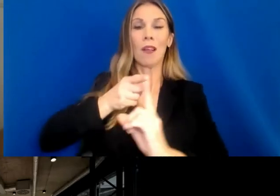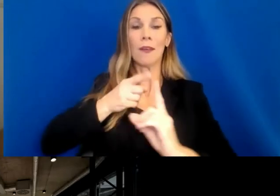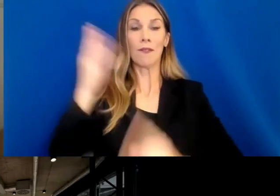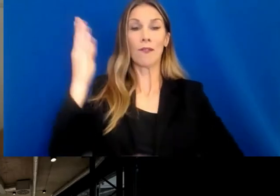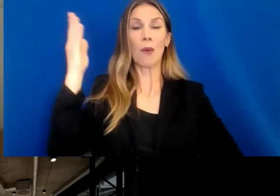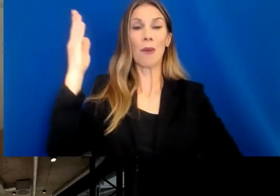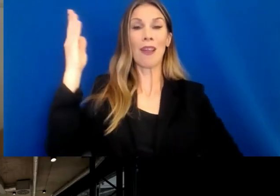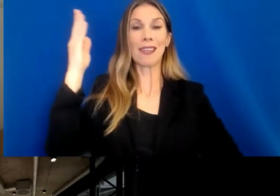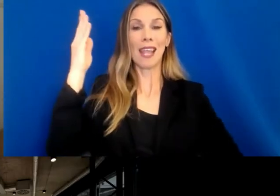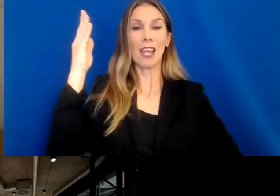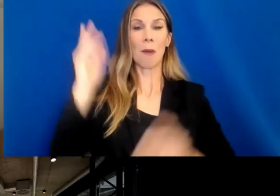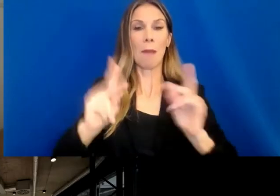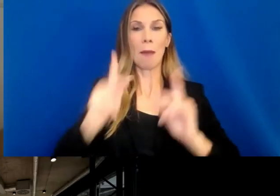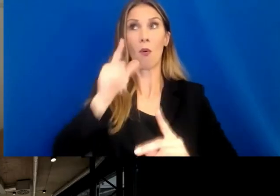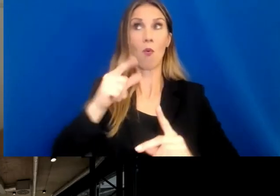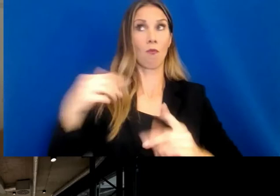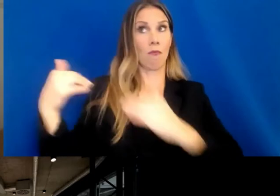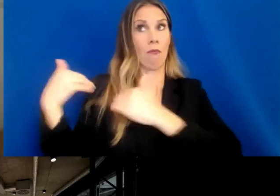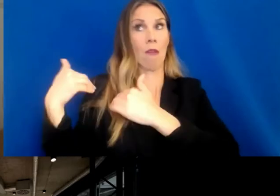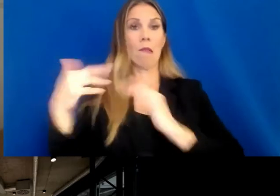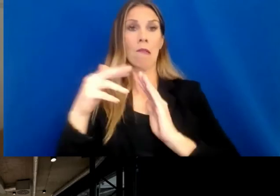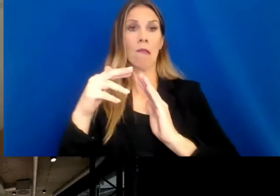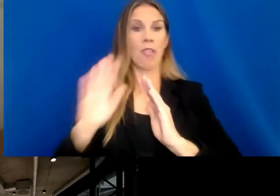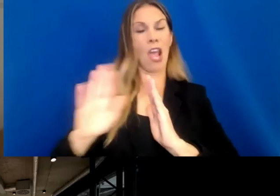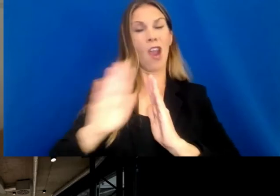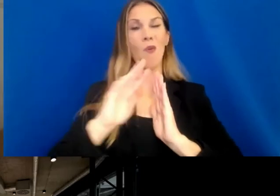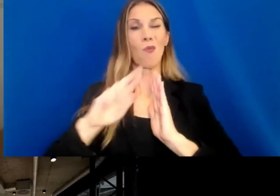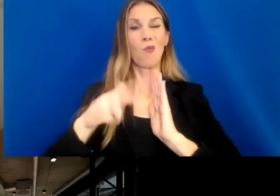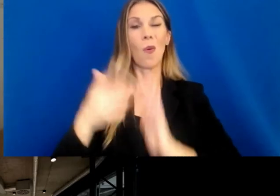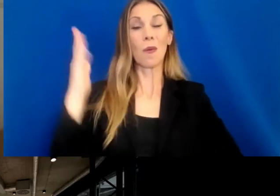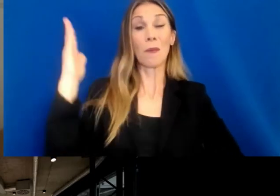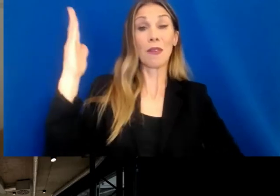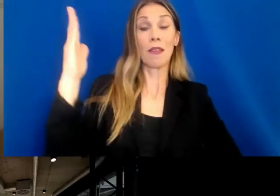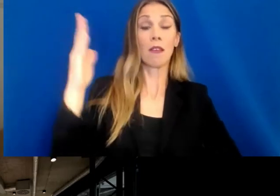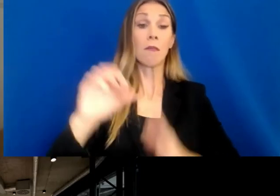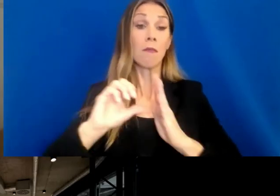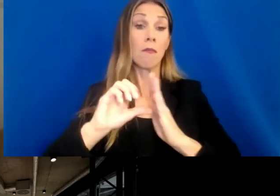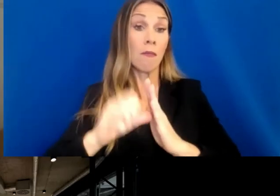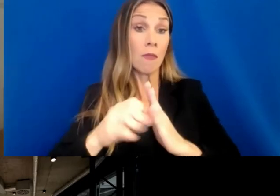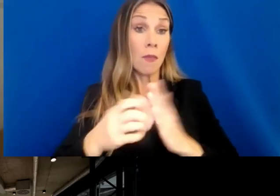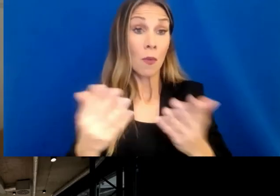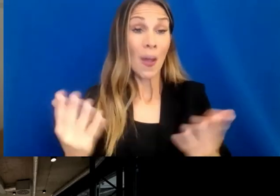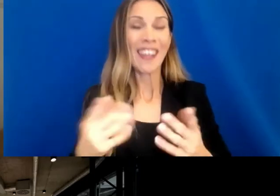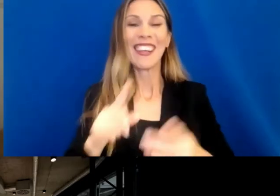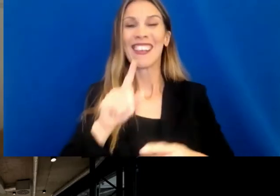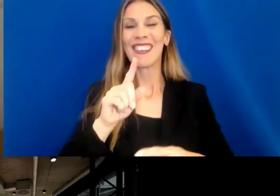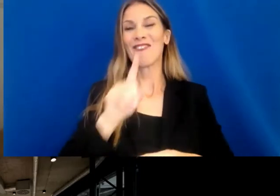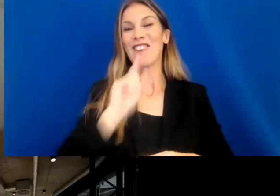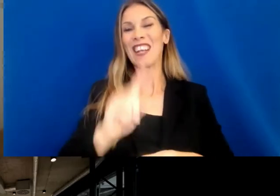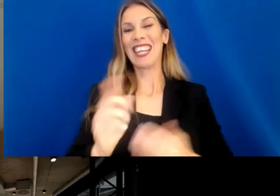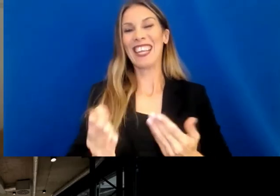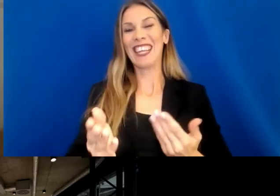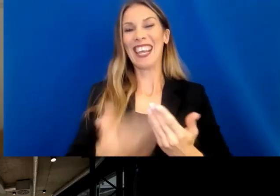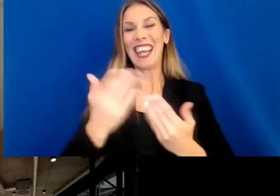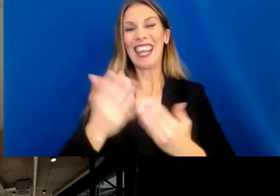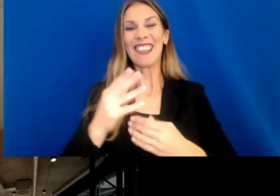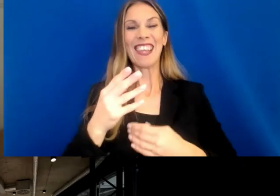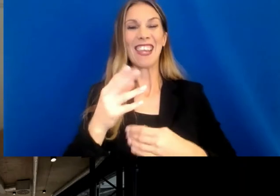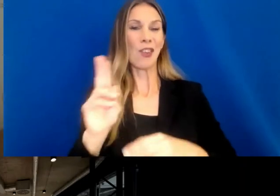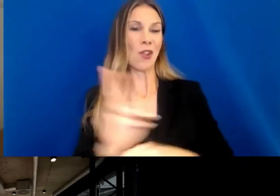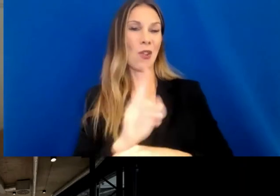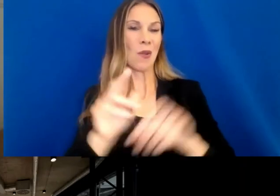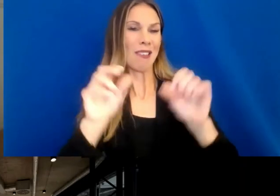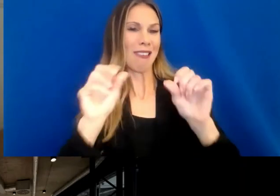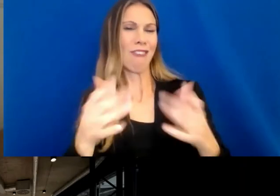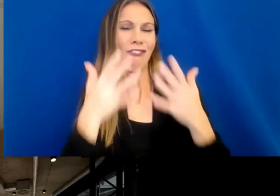role. But the main thing I want to emphasize is how easy and user-friendly it is. Many of you have worked in other